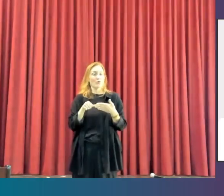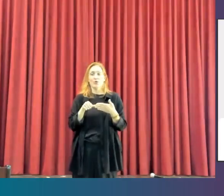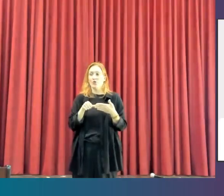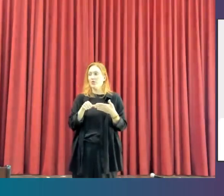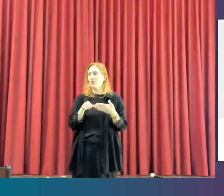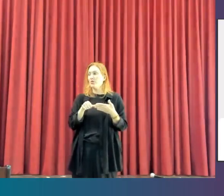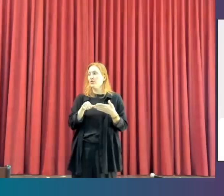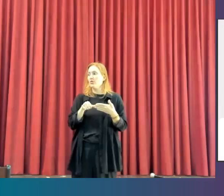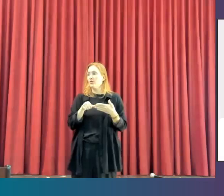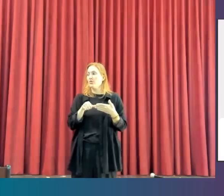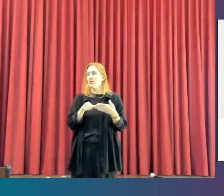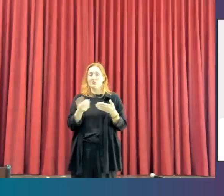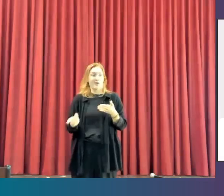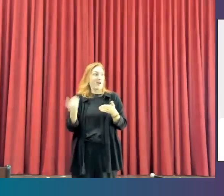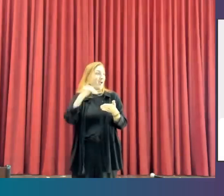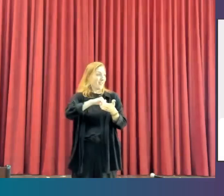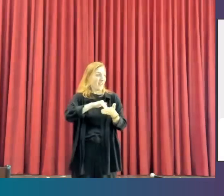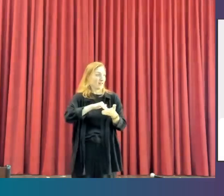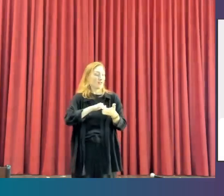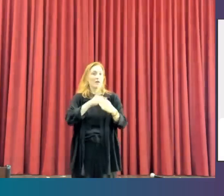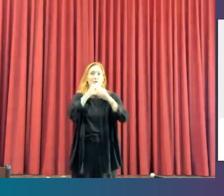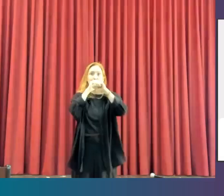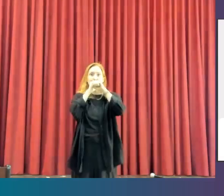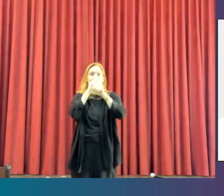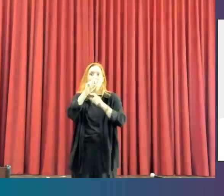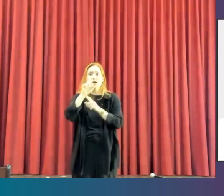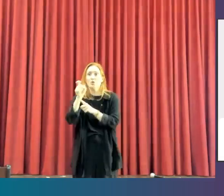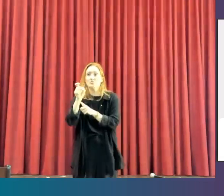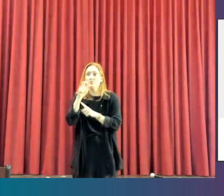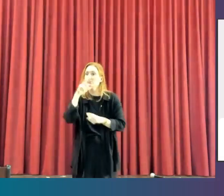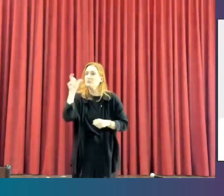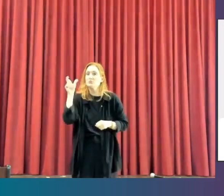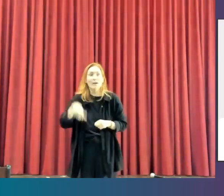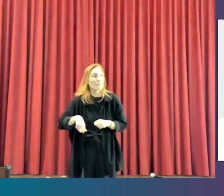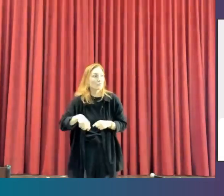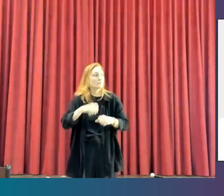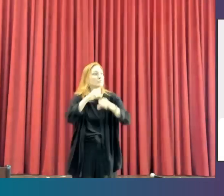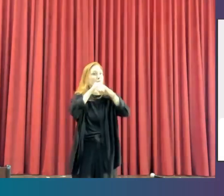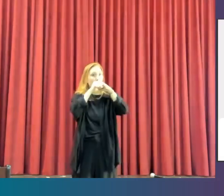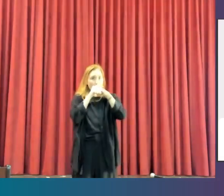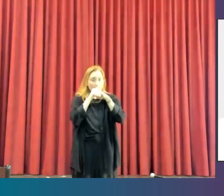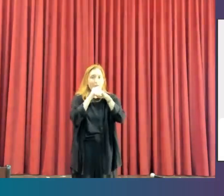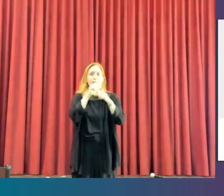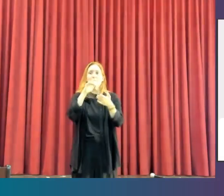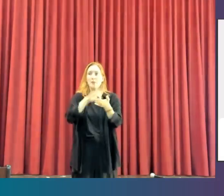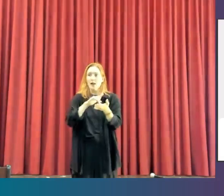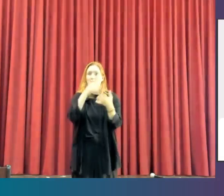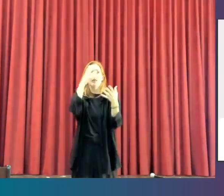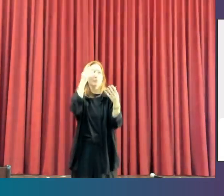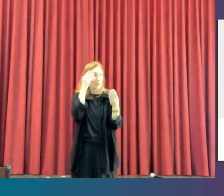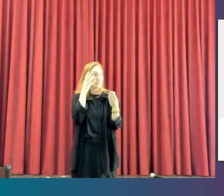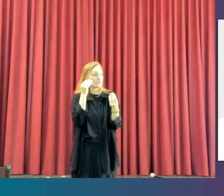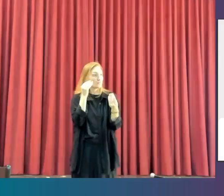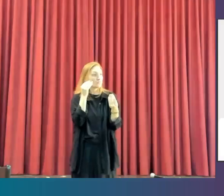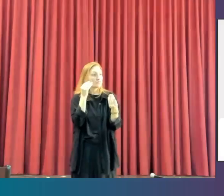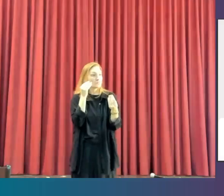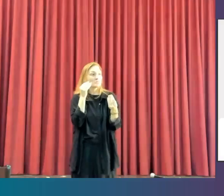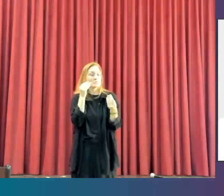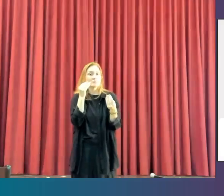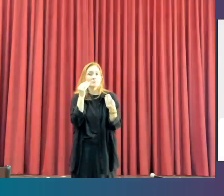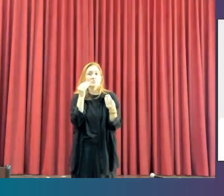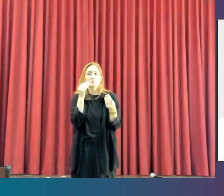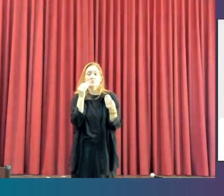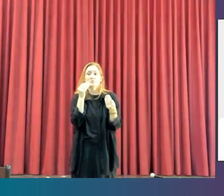it should not include a diagnosis, because that's the tenant's private medical information, and it can